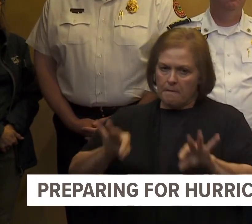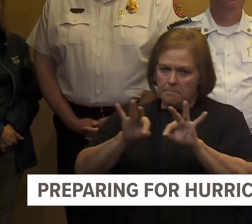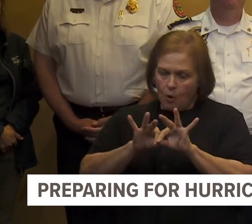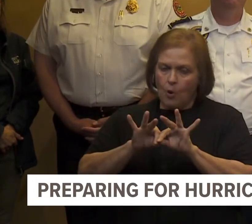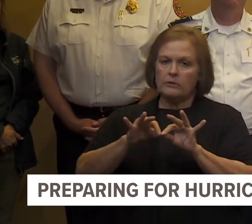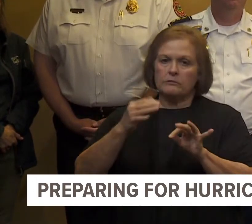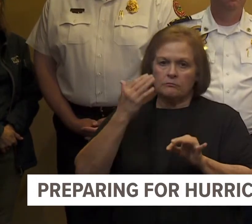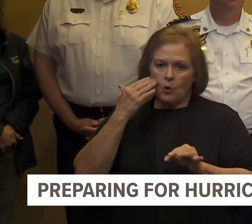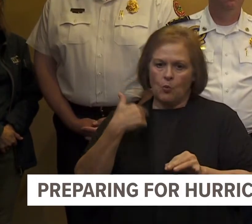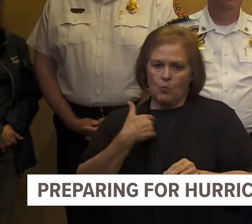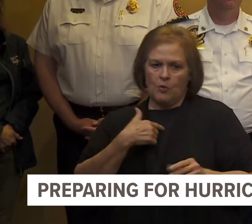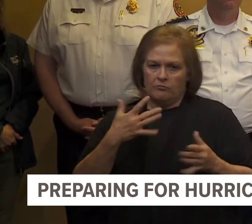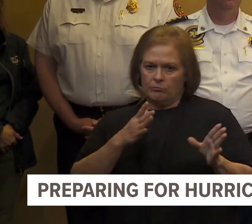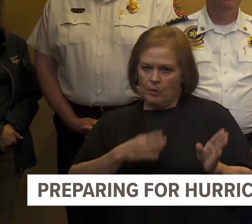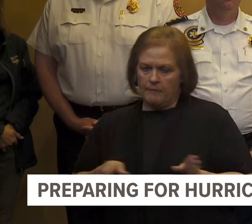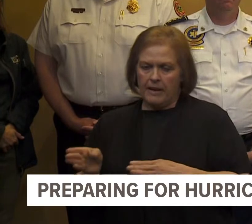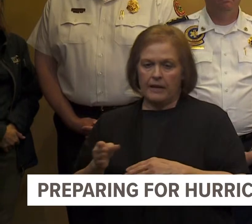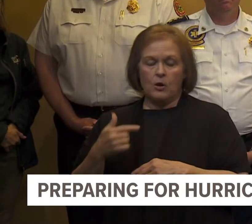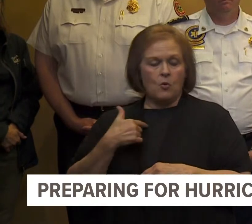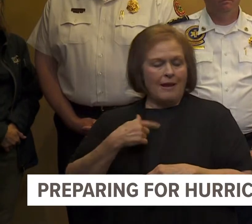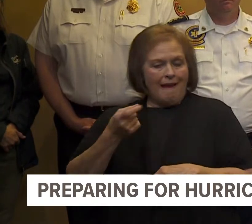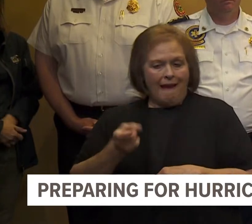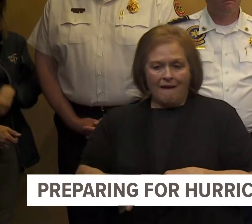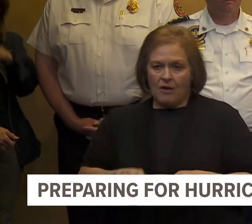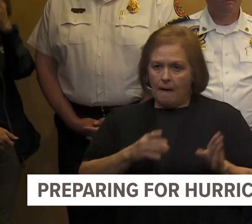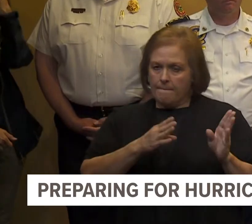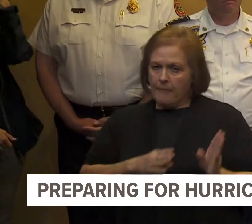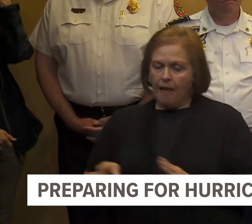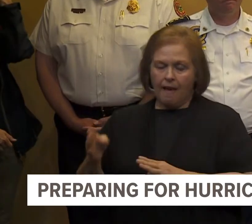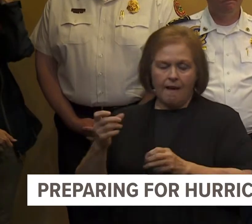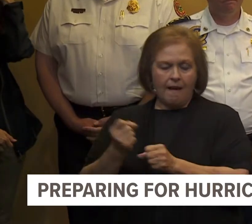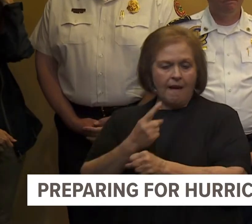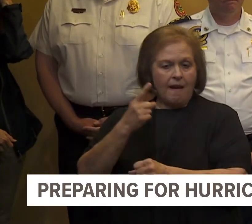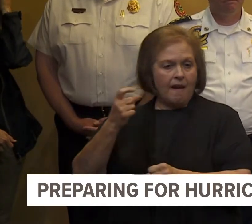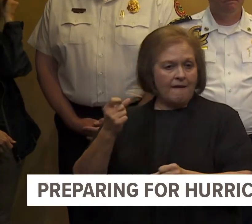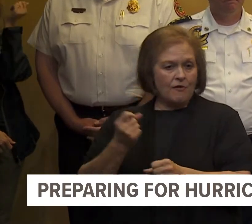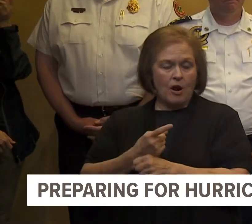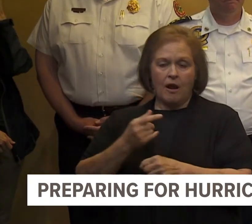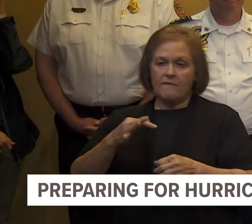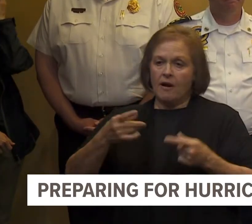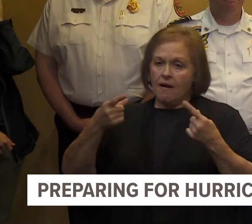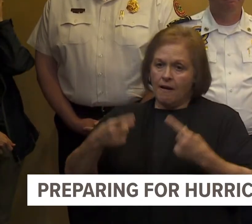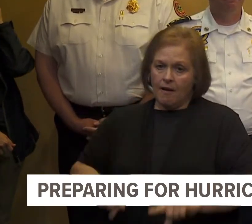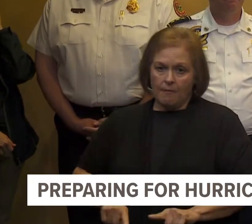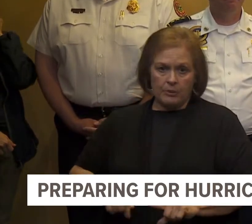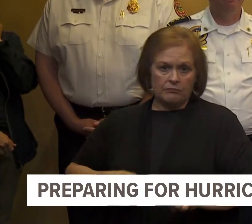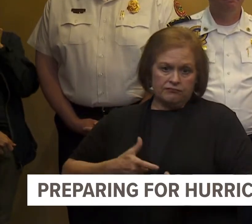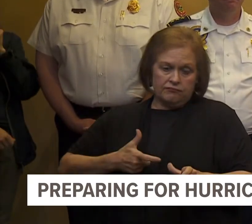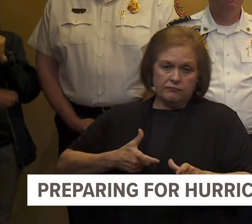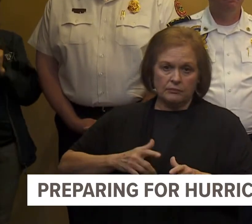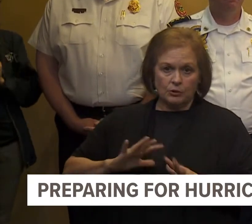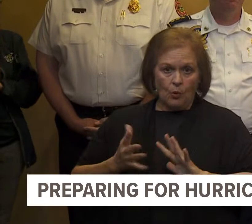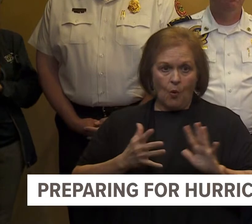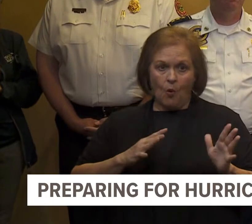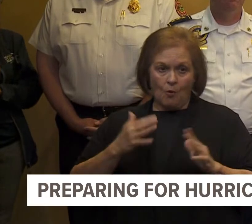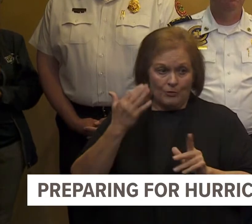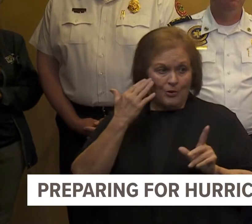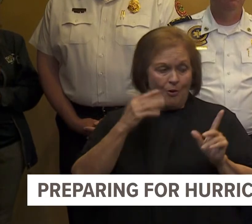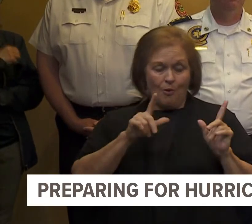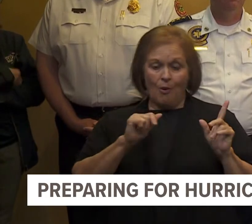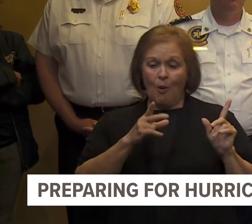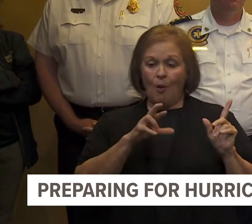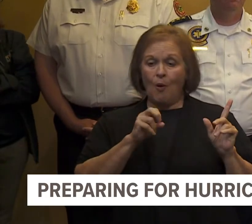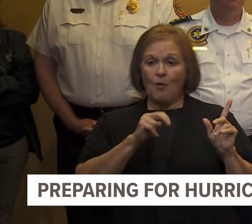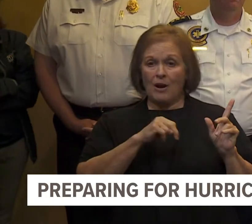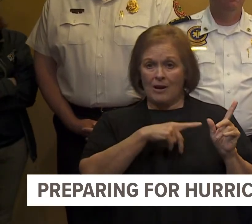are prepared. We have to plan, as we do every year, for rapidly intensifying storms, which I think Lauren will talk